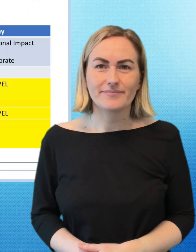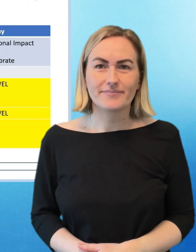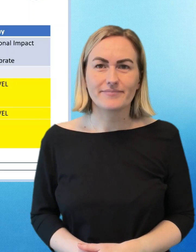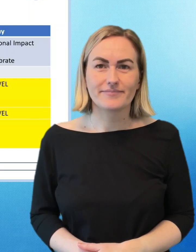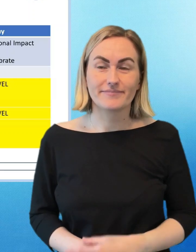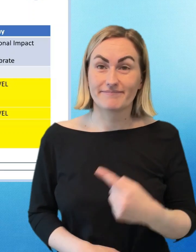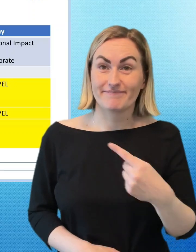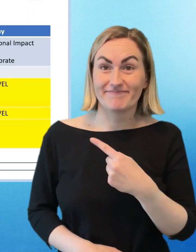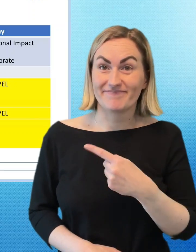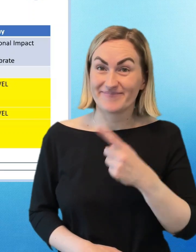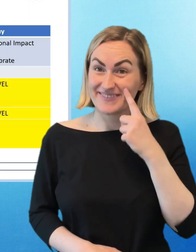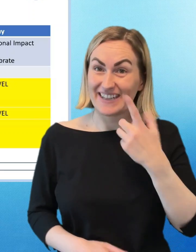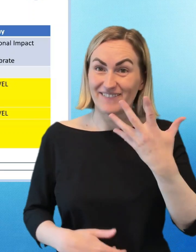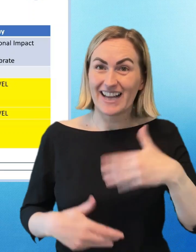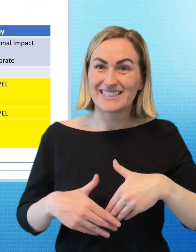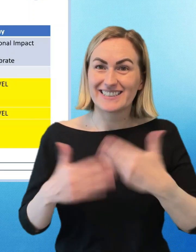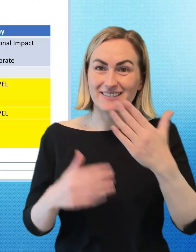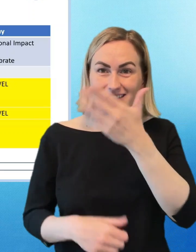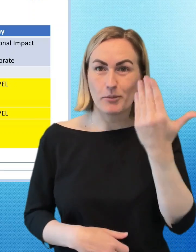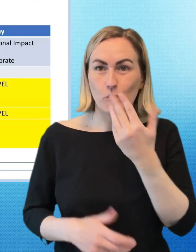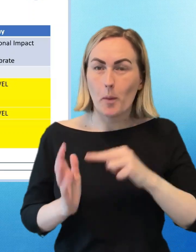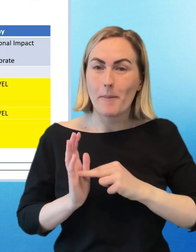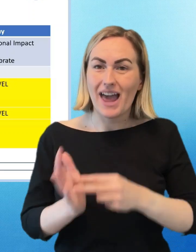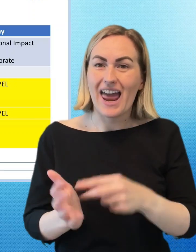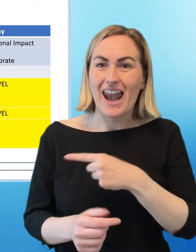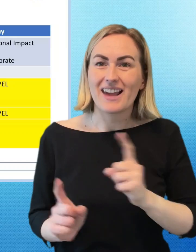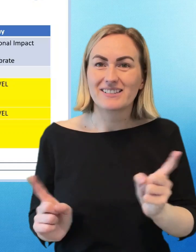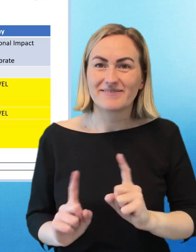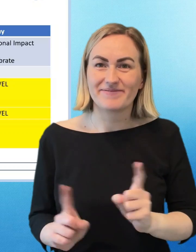This slide shows the general outline of the 5-day summer school.